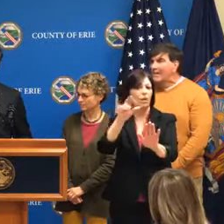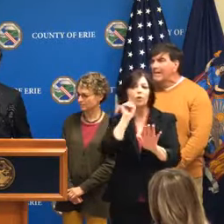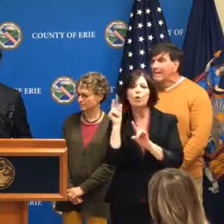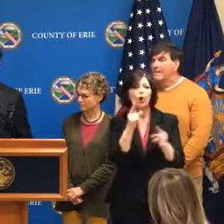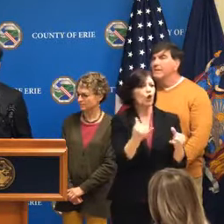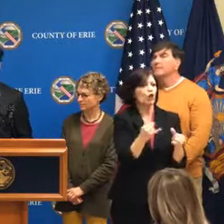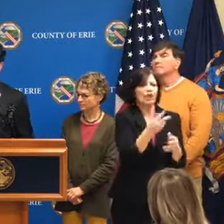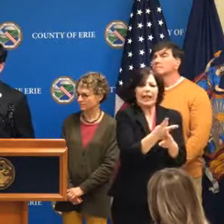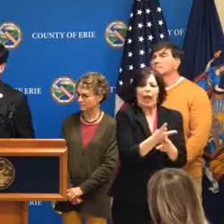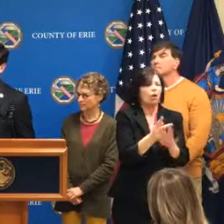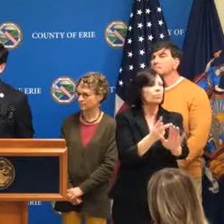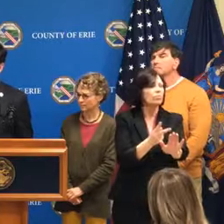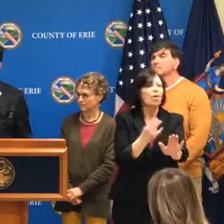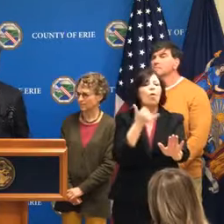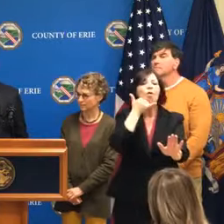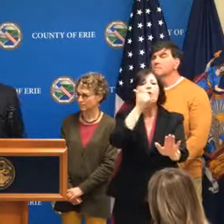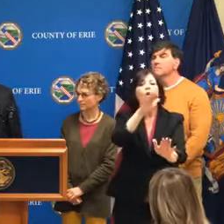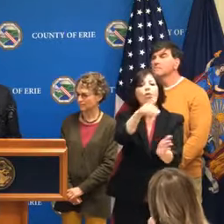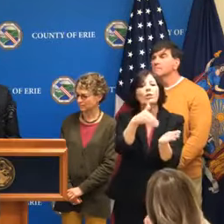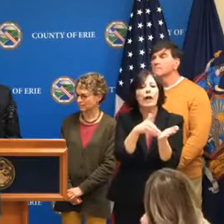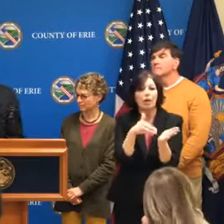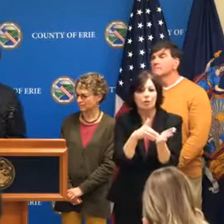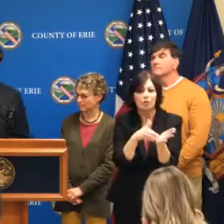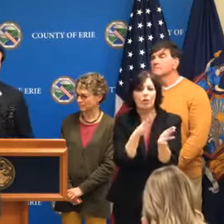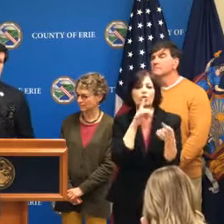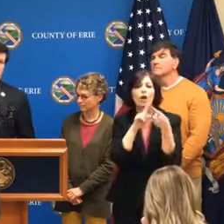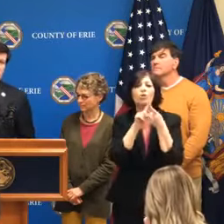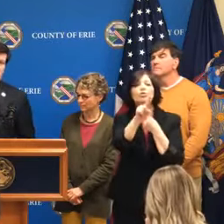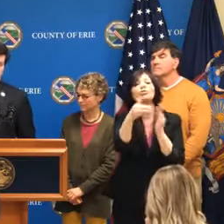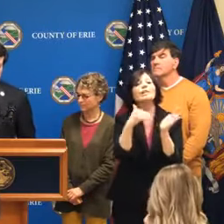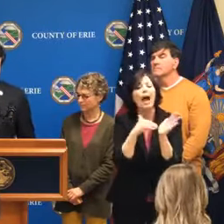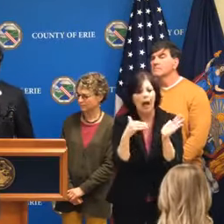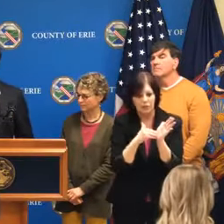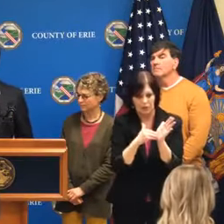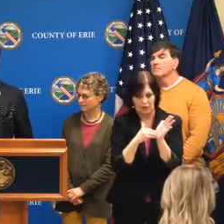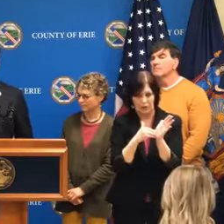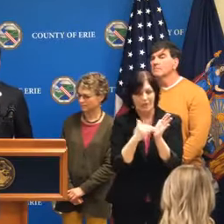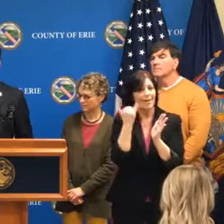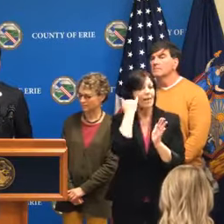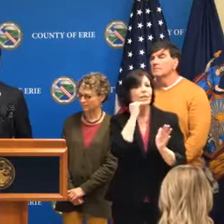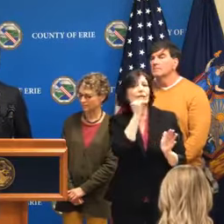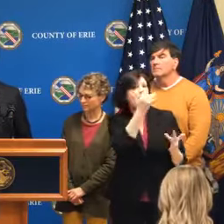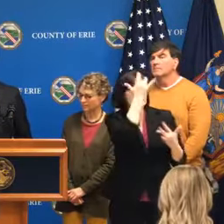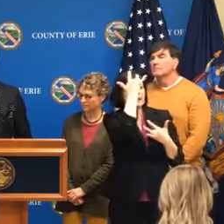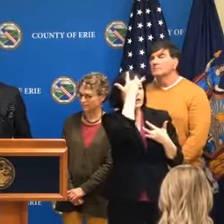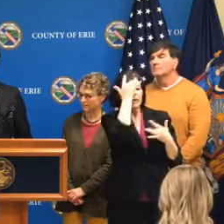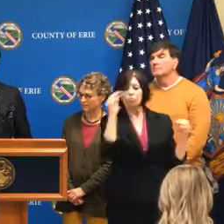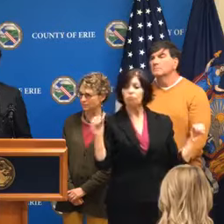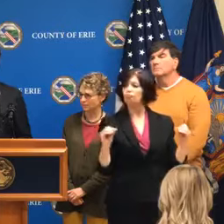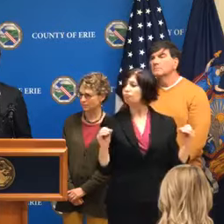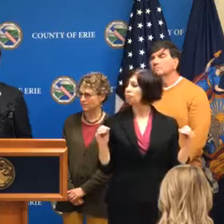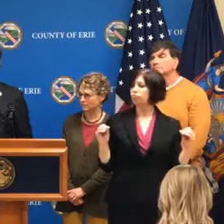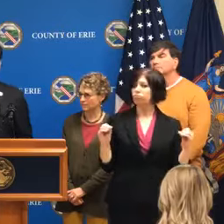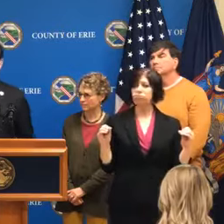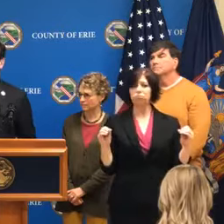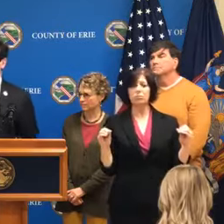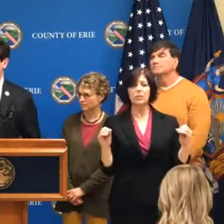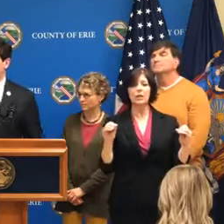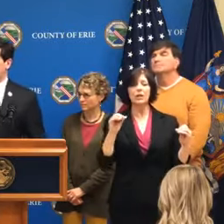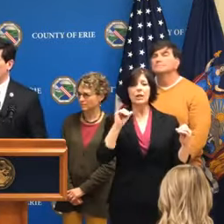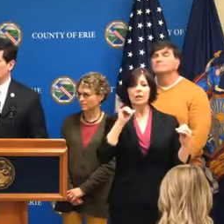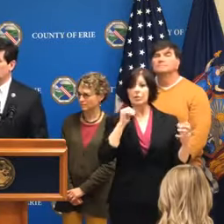care, call your doctor. Talk to your doctor about your symptoms. If you're not sick or you don't have COVID-19, you really don't want to be in